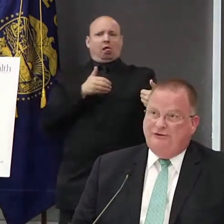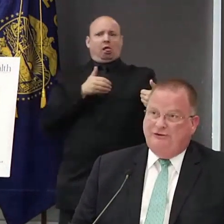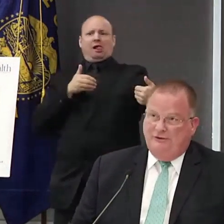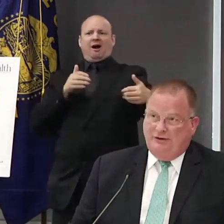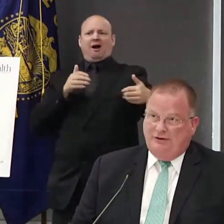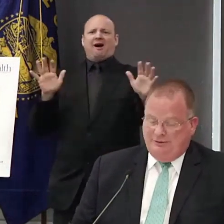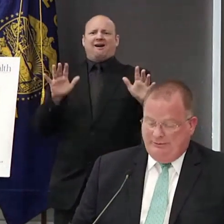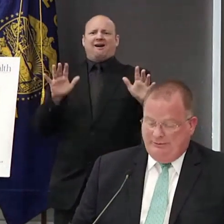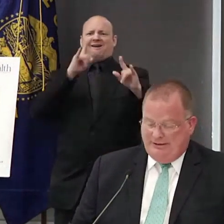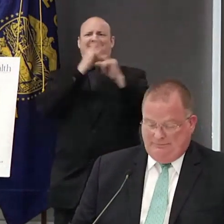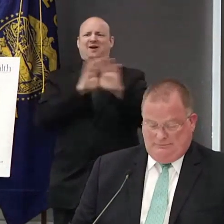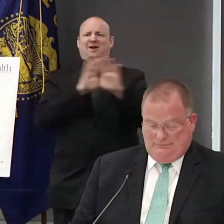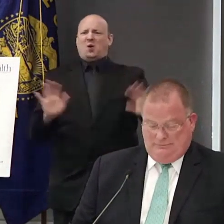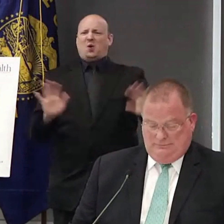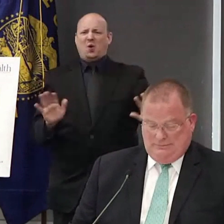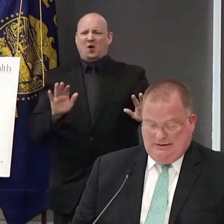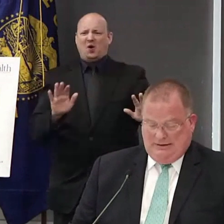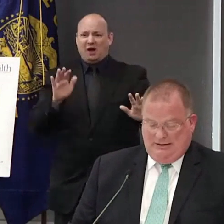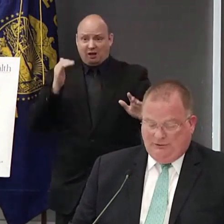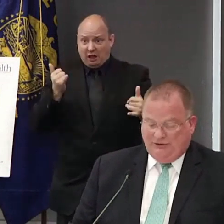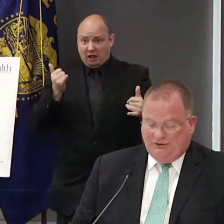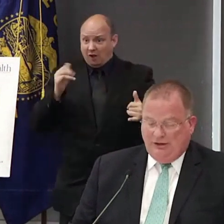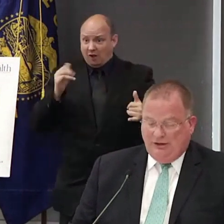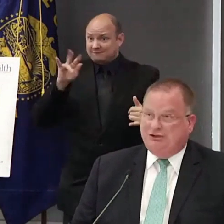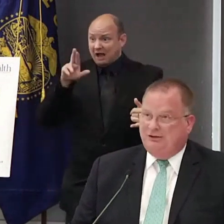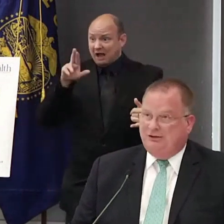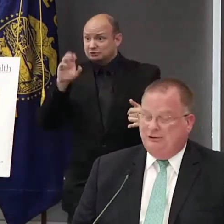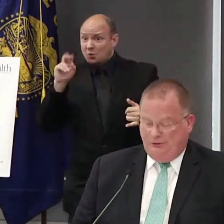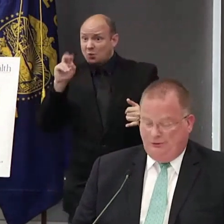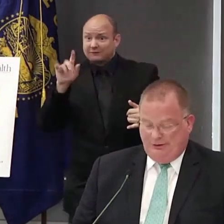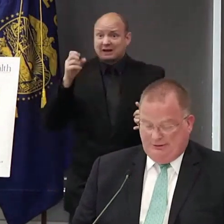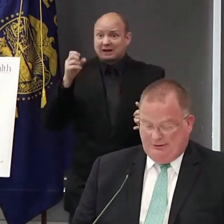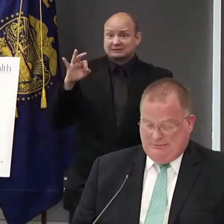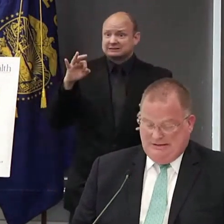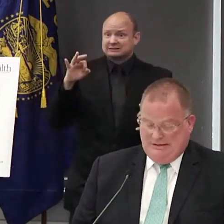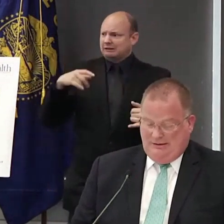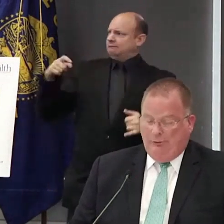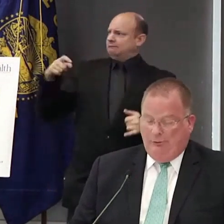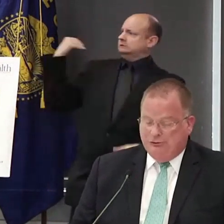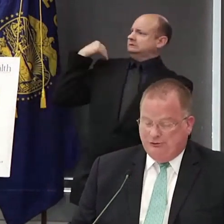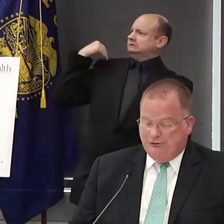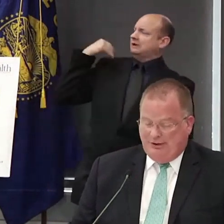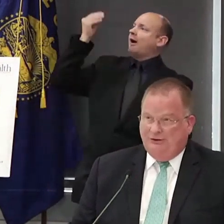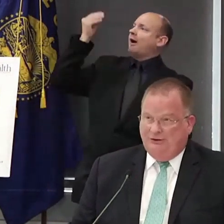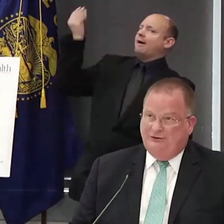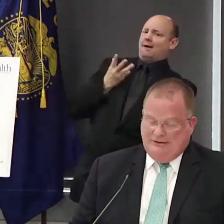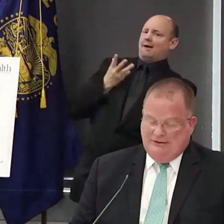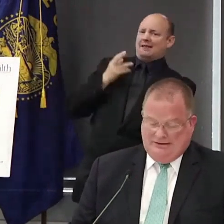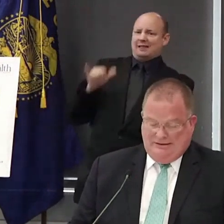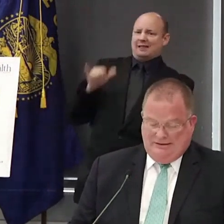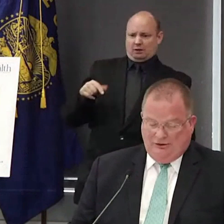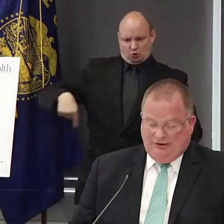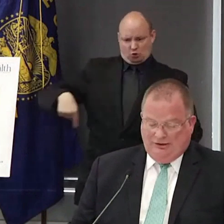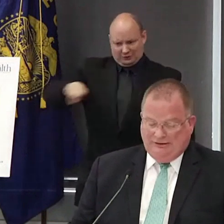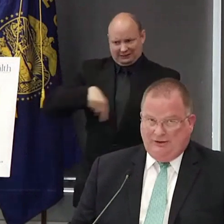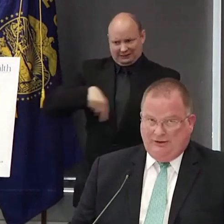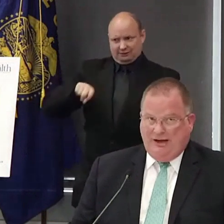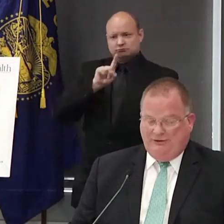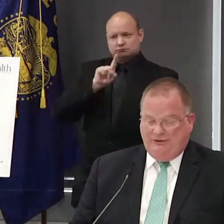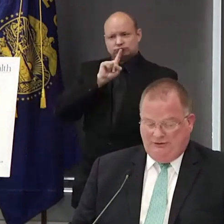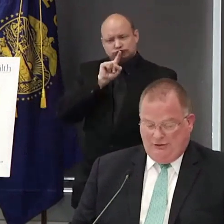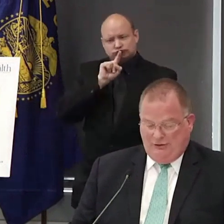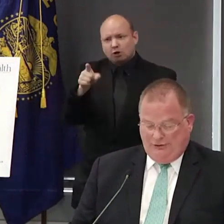reminds us of our common humanity, especially our shared vulnerability, our mutual dependence, and our